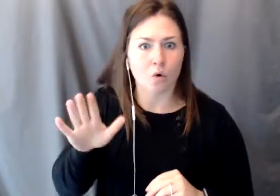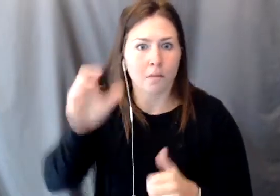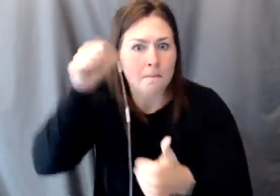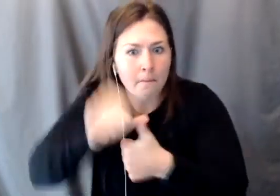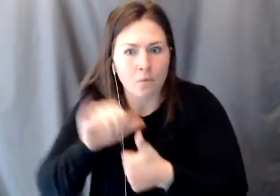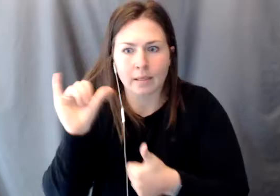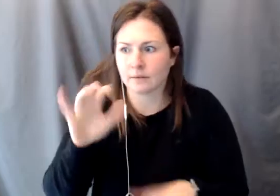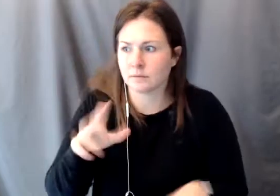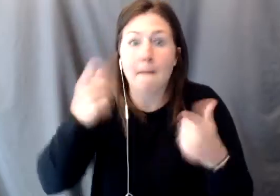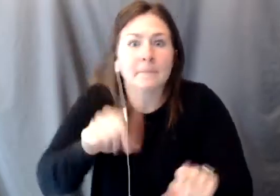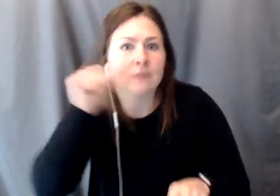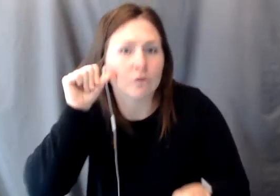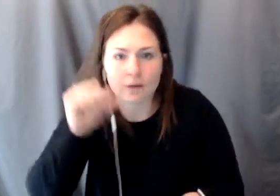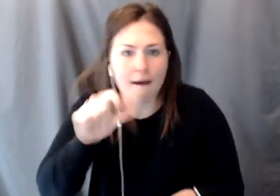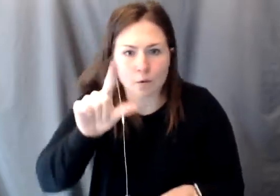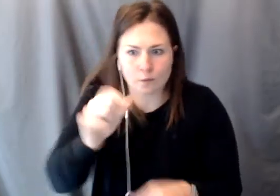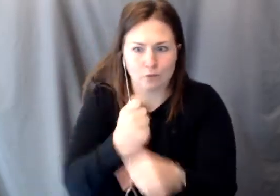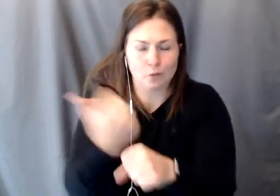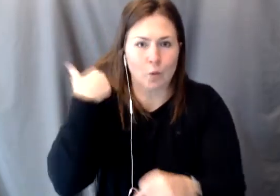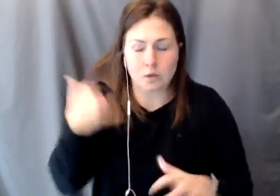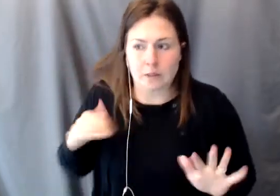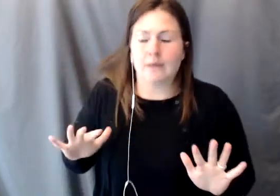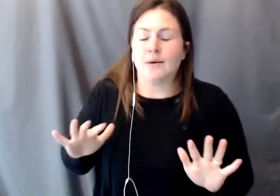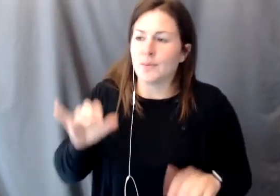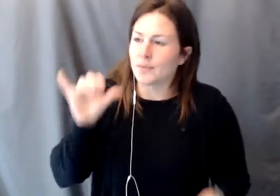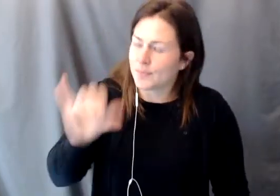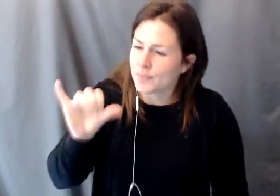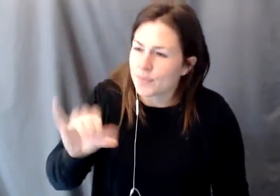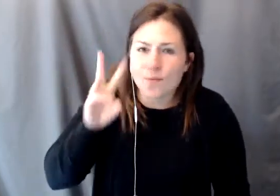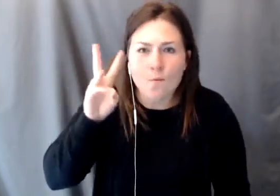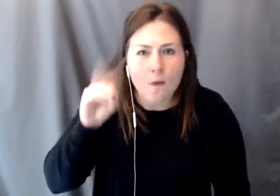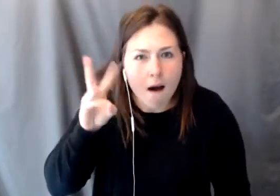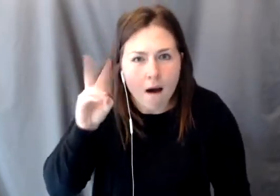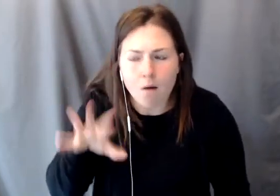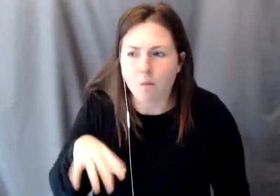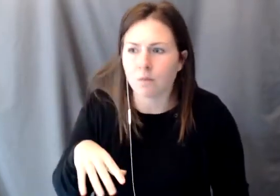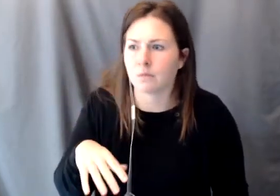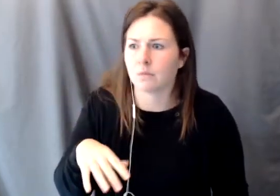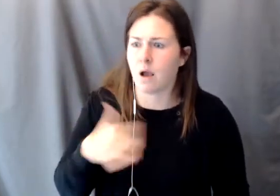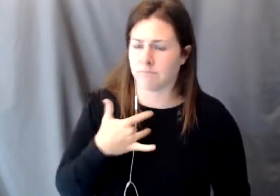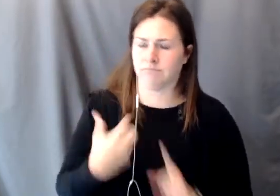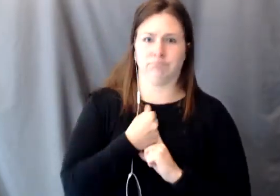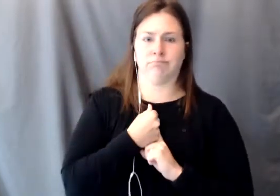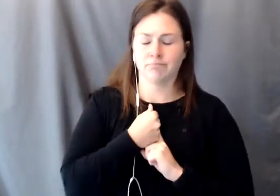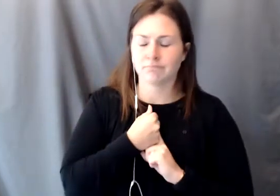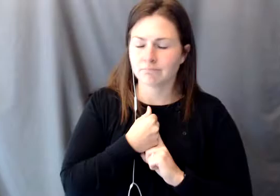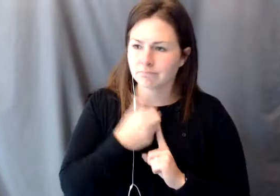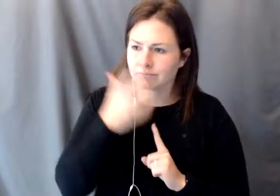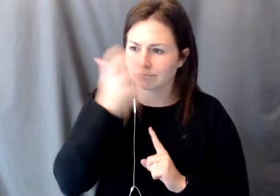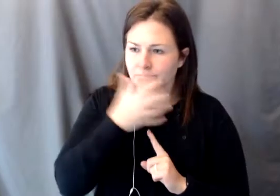ago. And I got a really good dose of what damage I